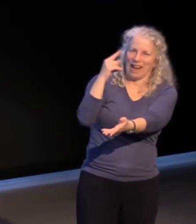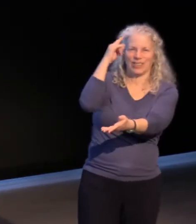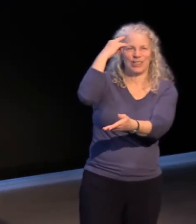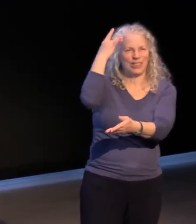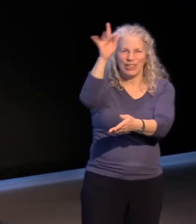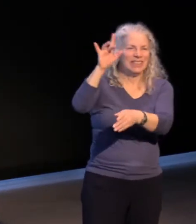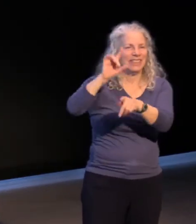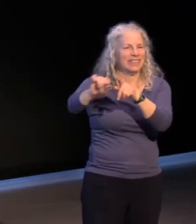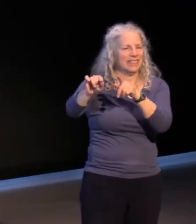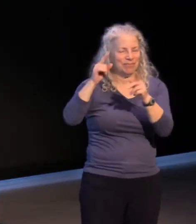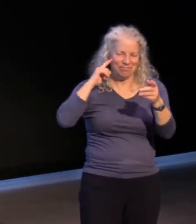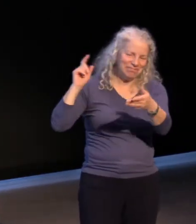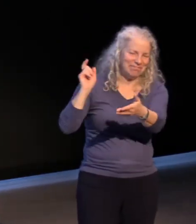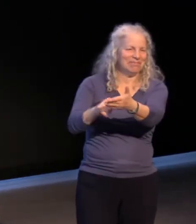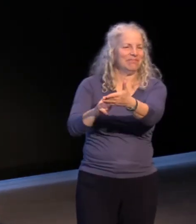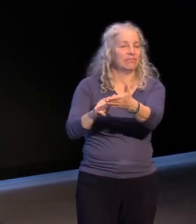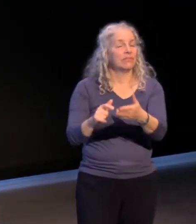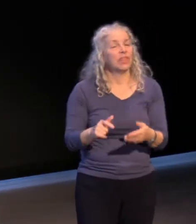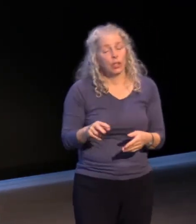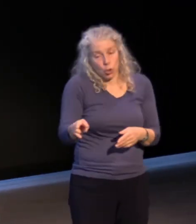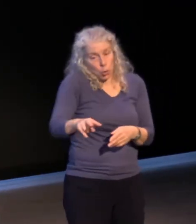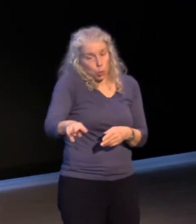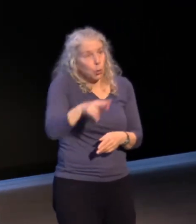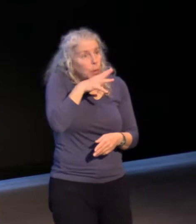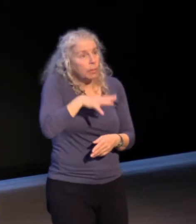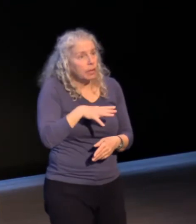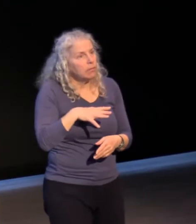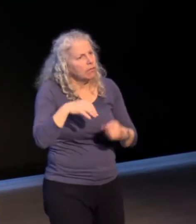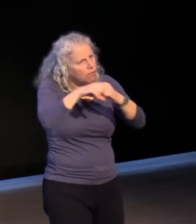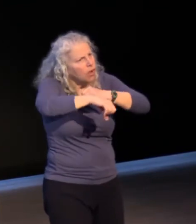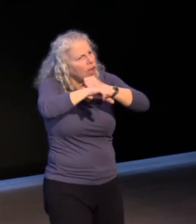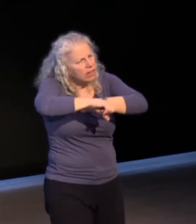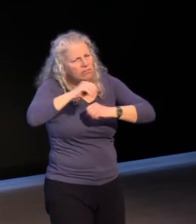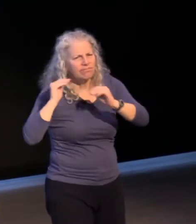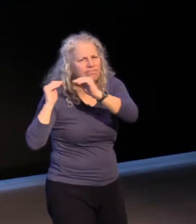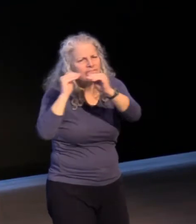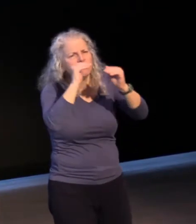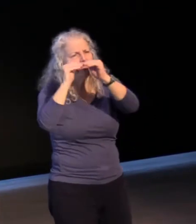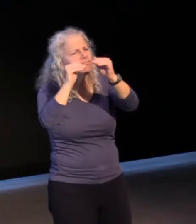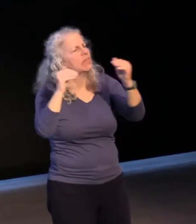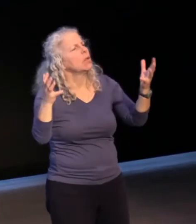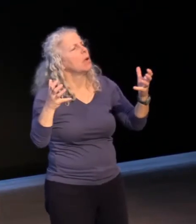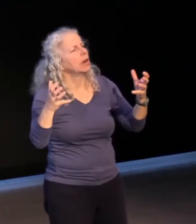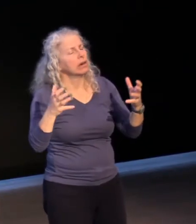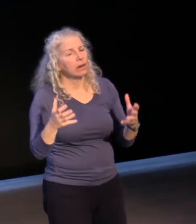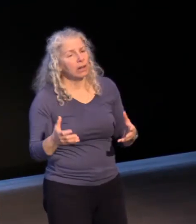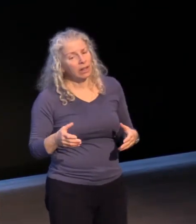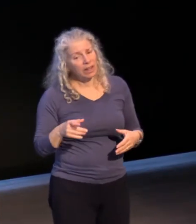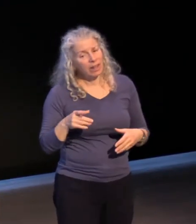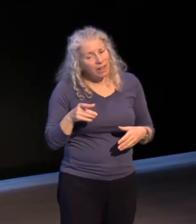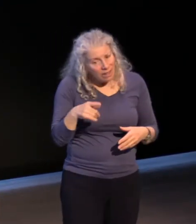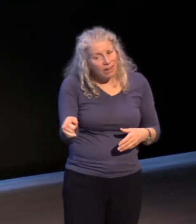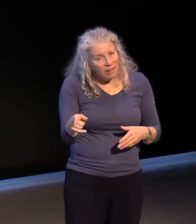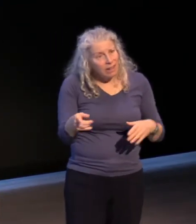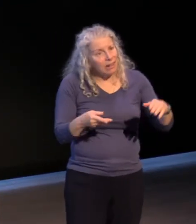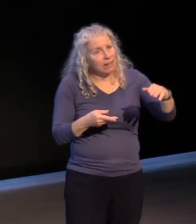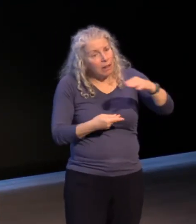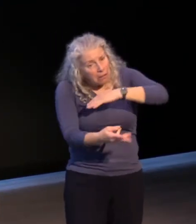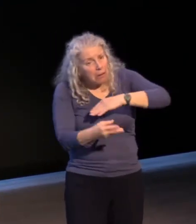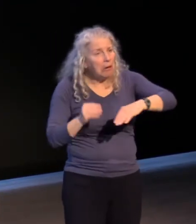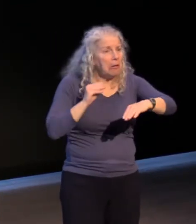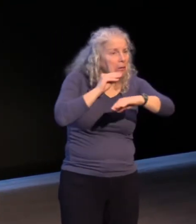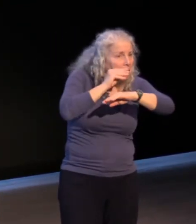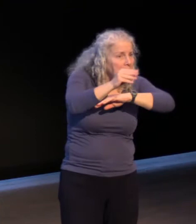Both of these women fought for equity in their own way, whether explicitly or implicitly. By fighting for their